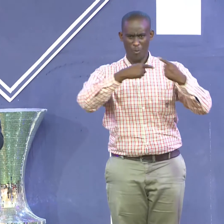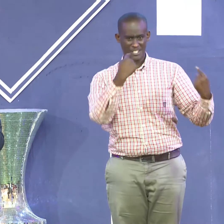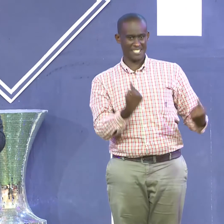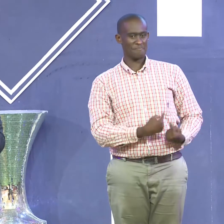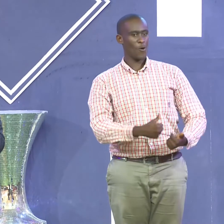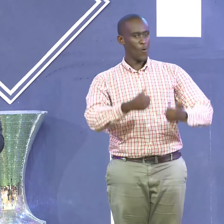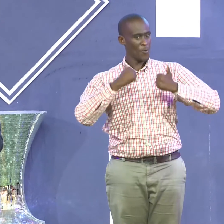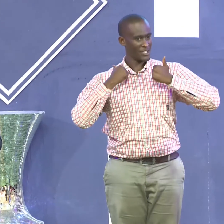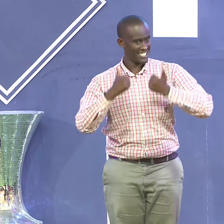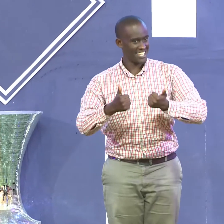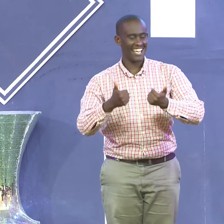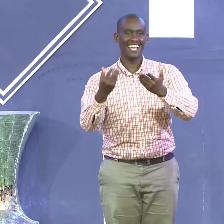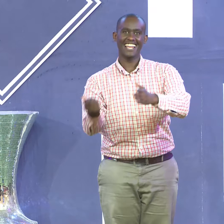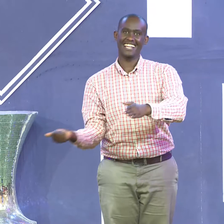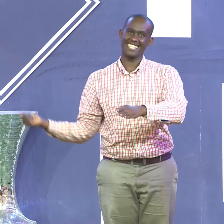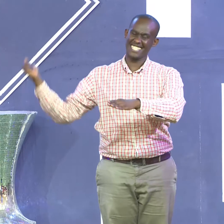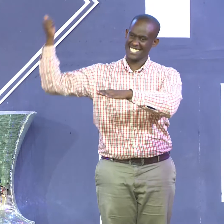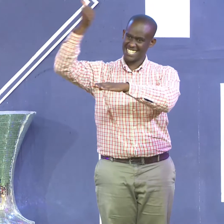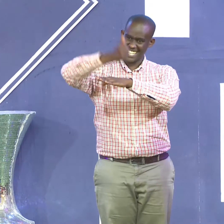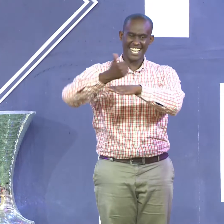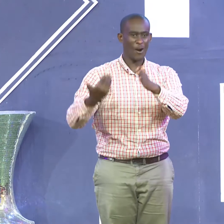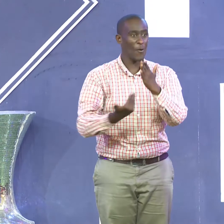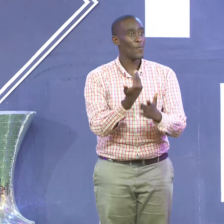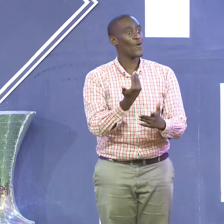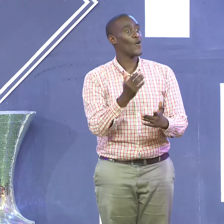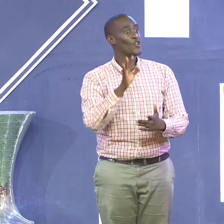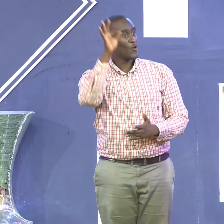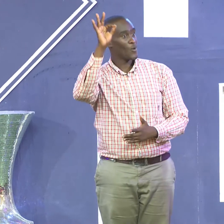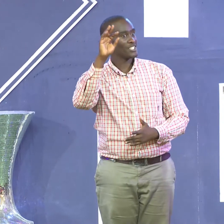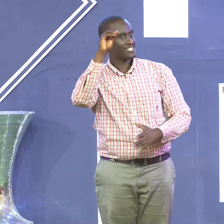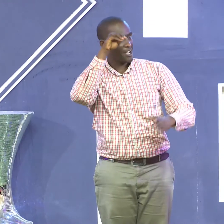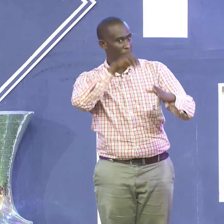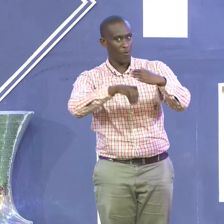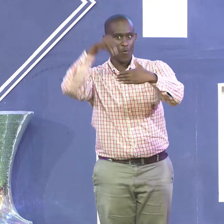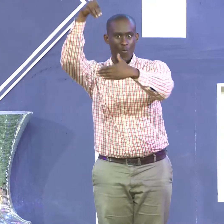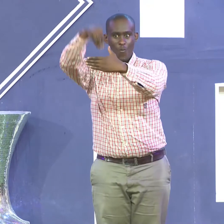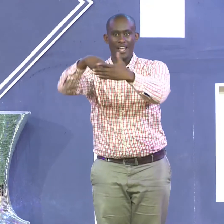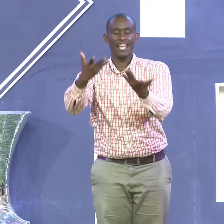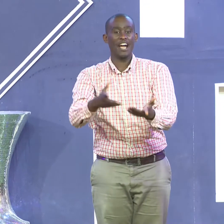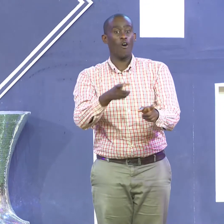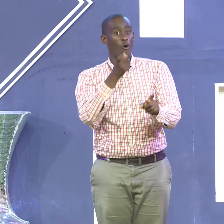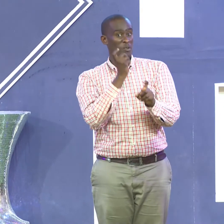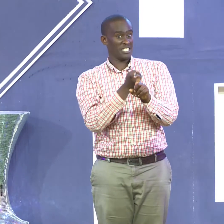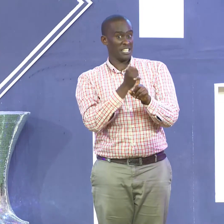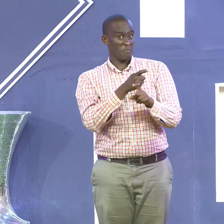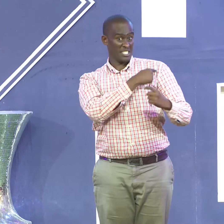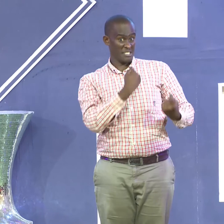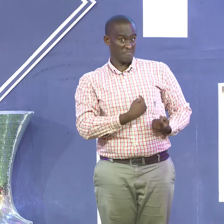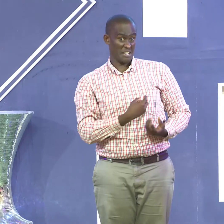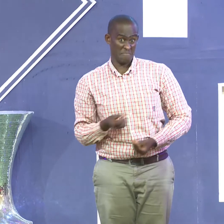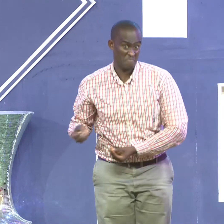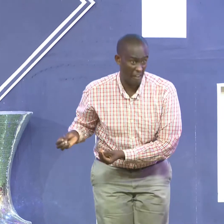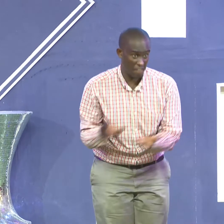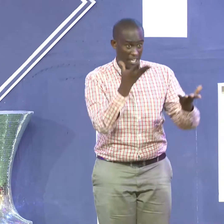omuggya ne nteeka omwoyo omuggya munda mummwe era ndijja omutima ogw'ejjinja mu mubiri gwammwe ne mbawa